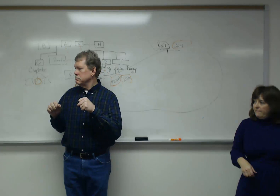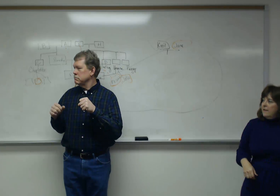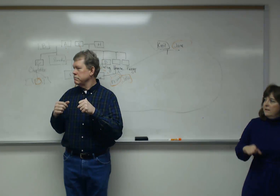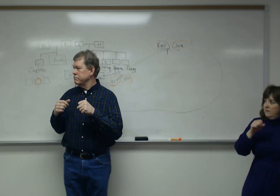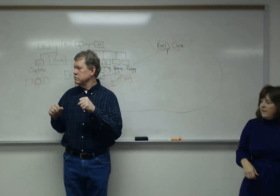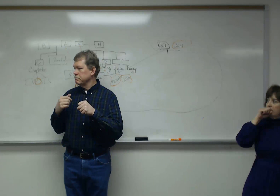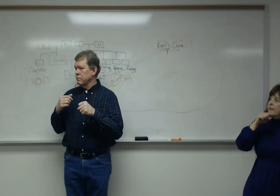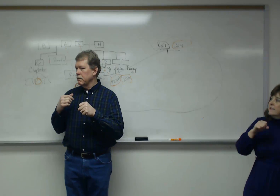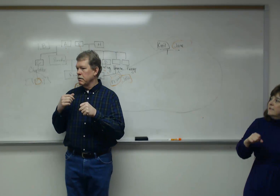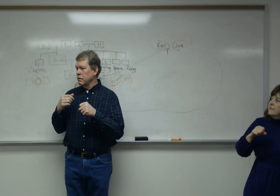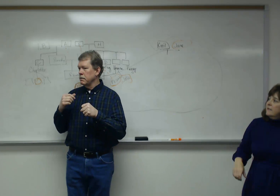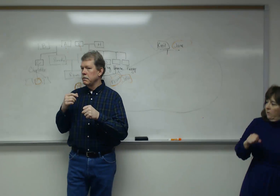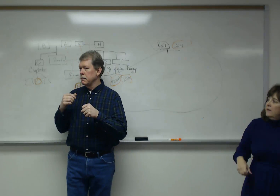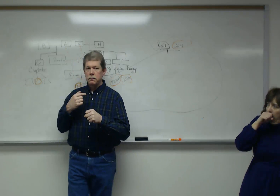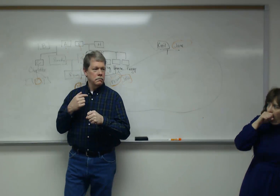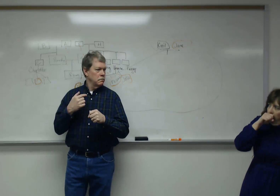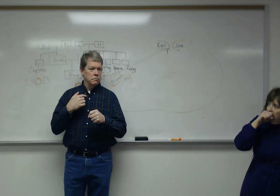It's Yes.